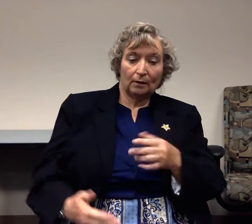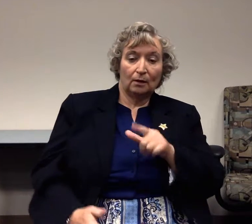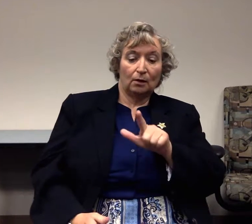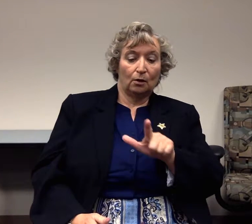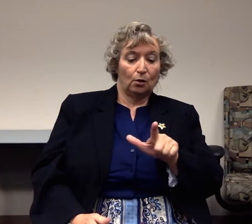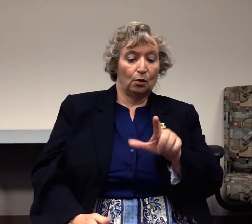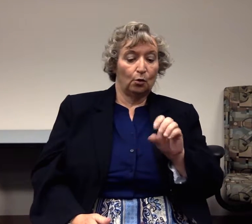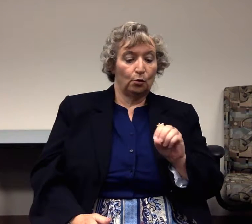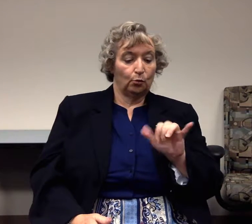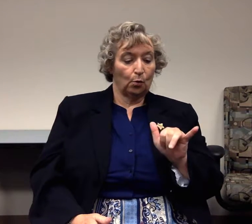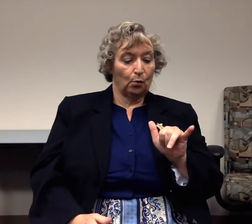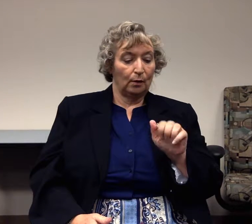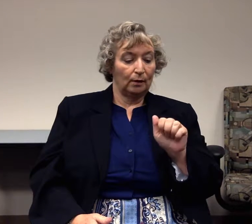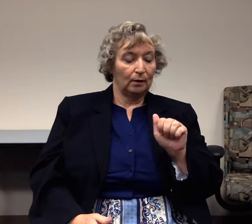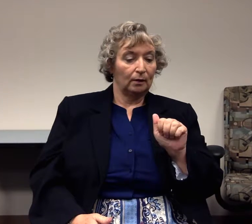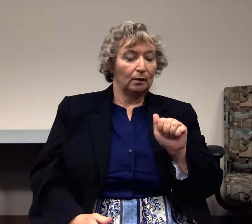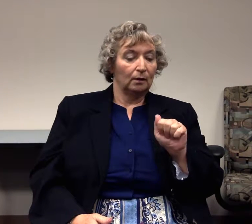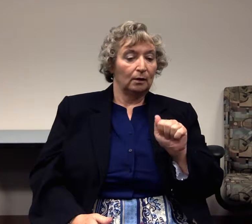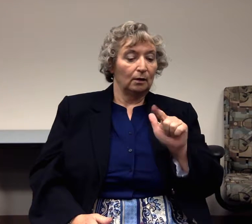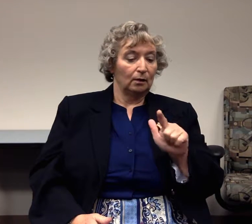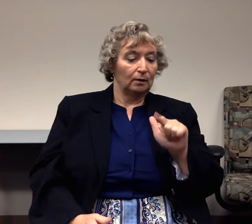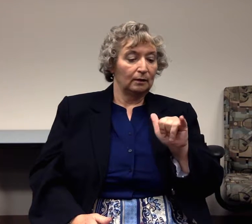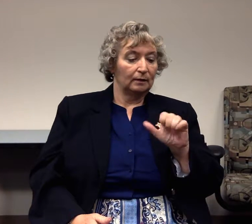They were loyal to who?